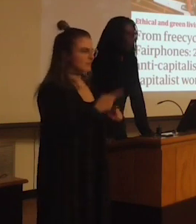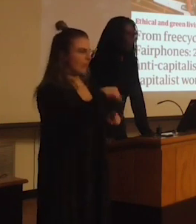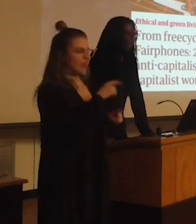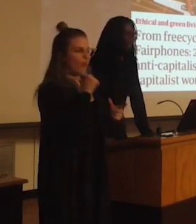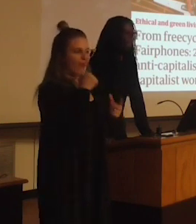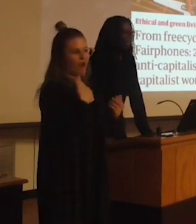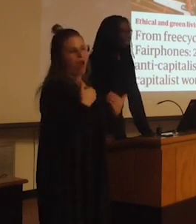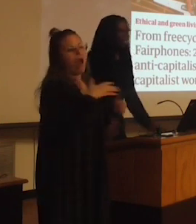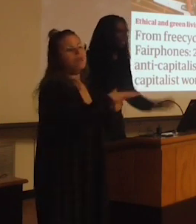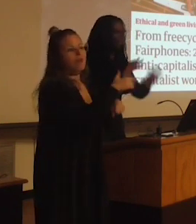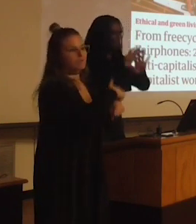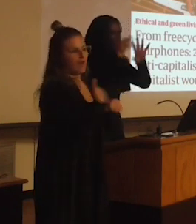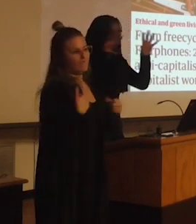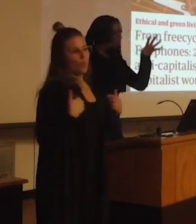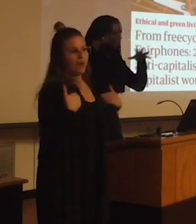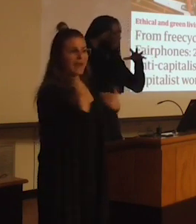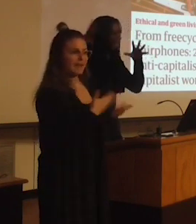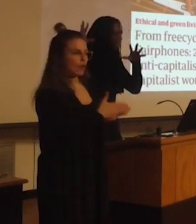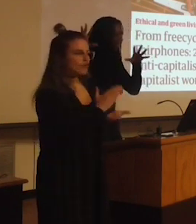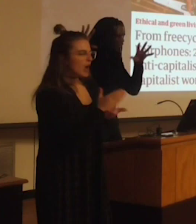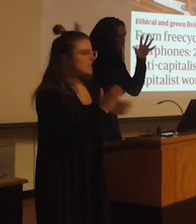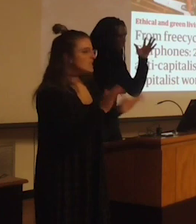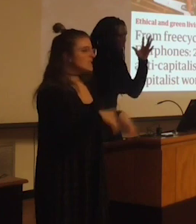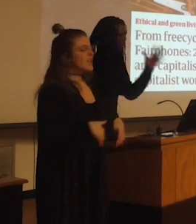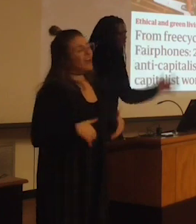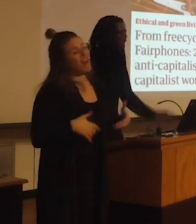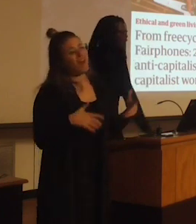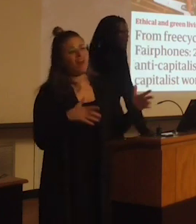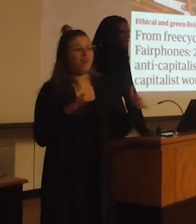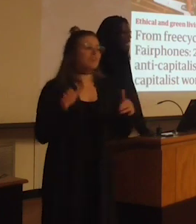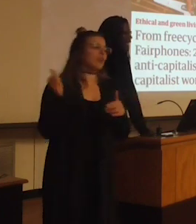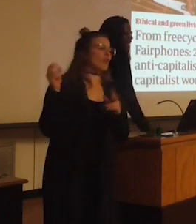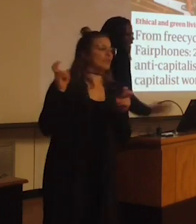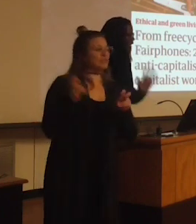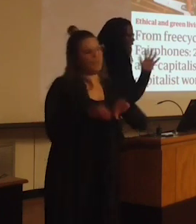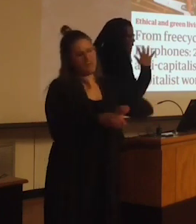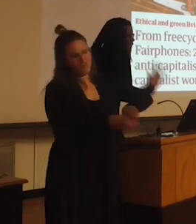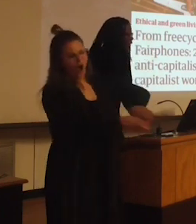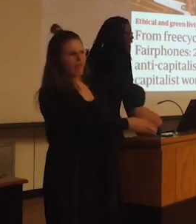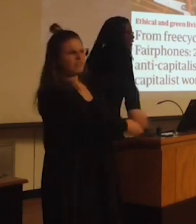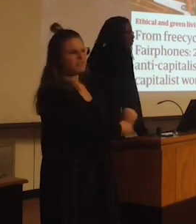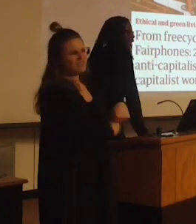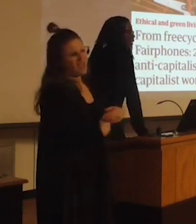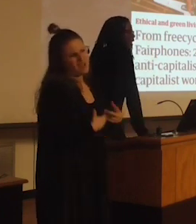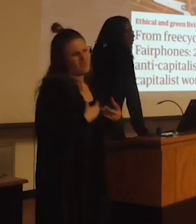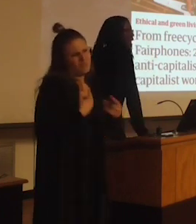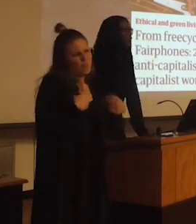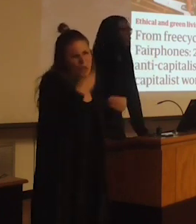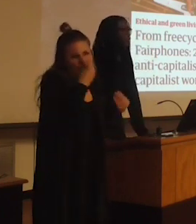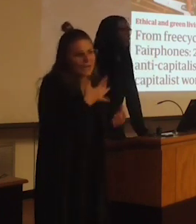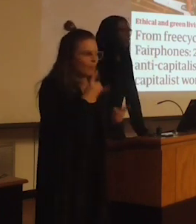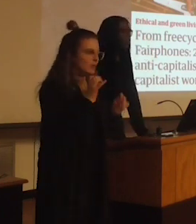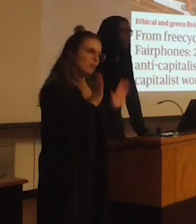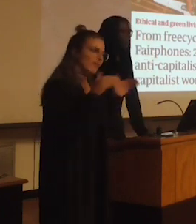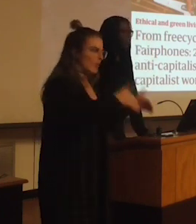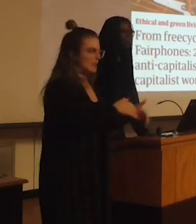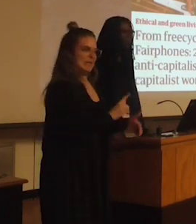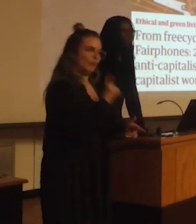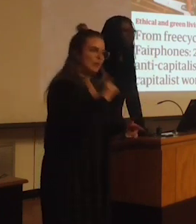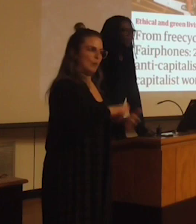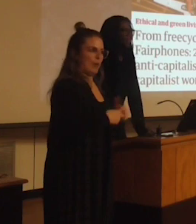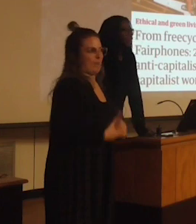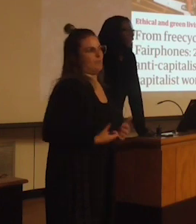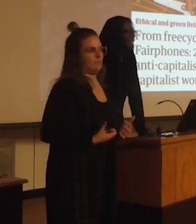for animal rights. Like, it's this sort of tangential issue that's off on the side that no one really cares about because we have to focus on the real